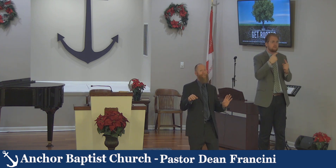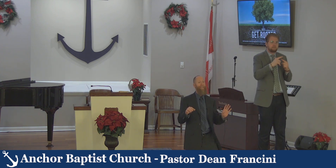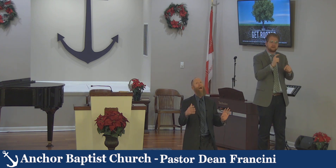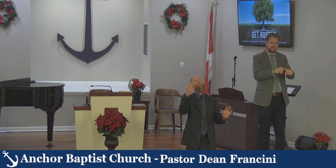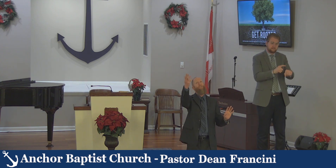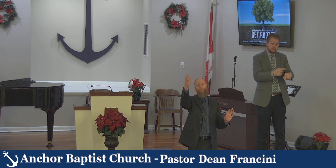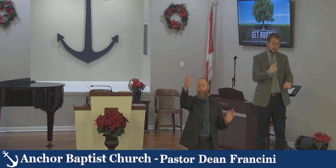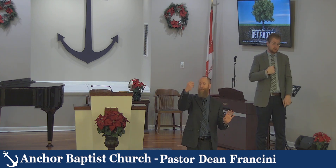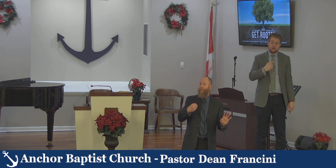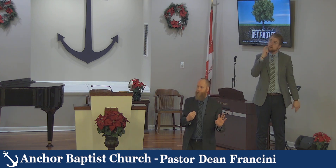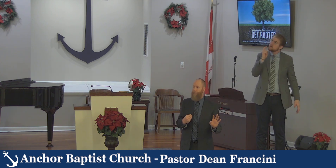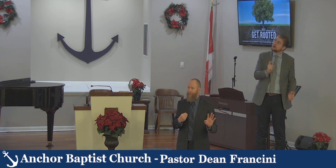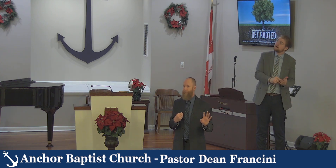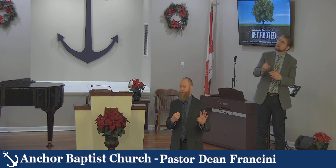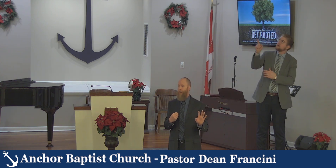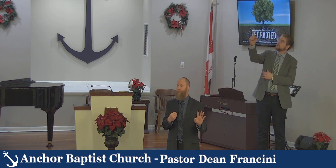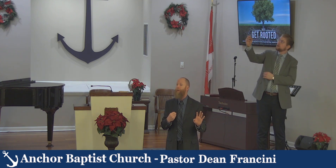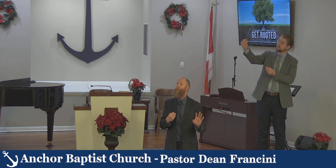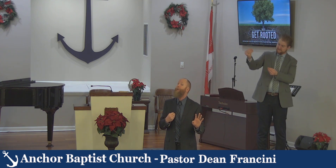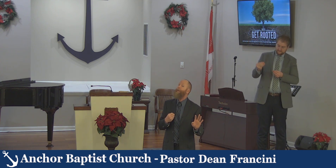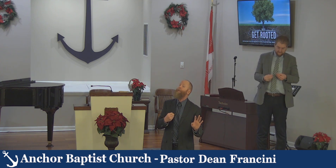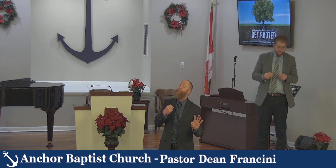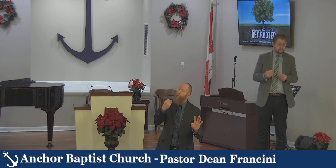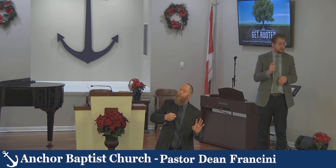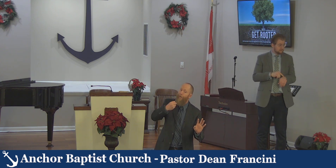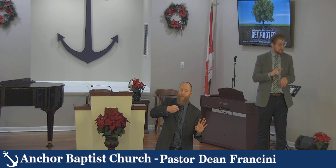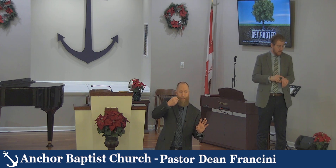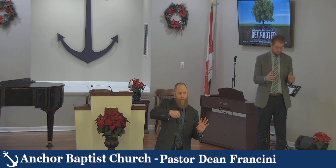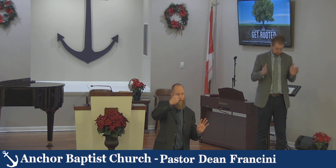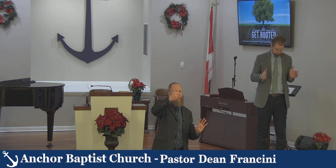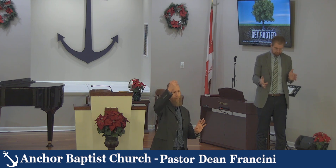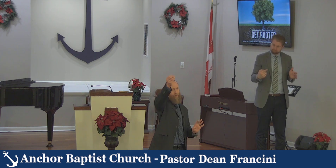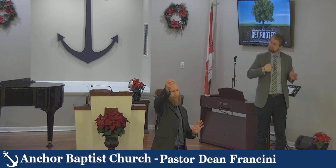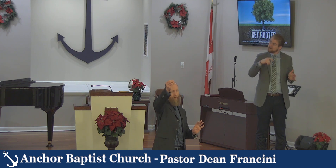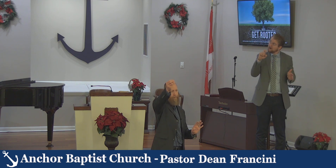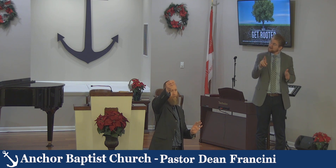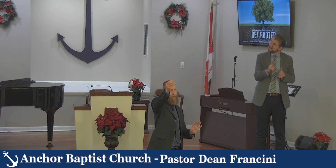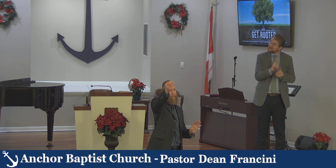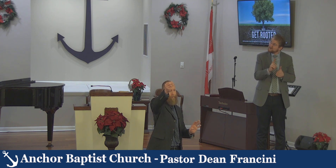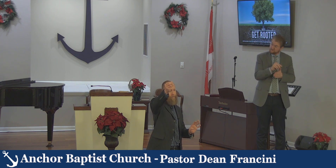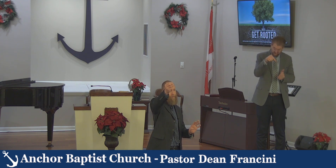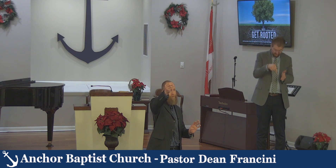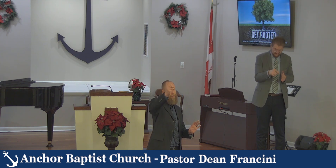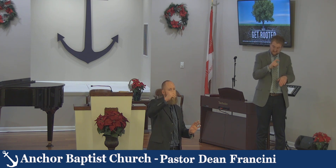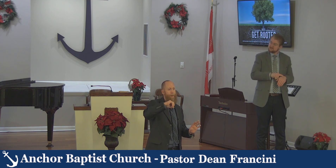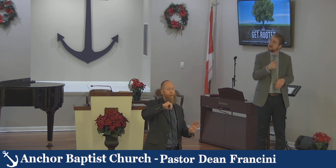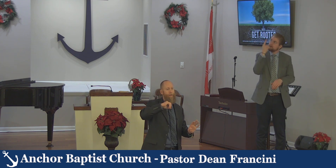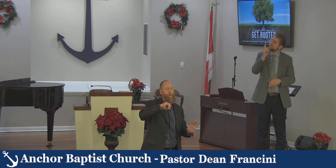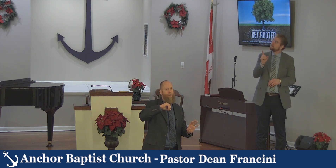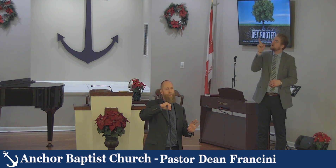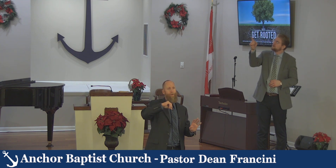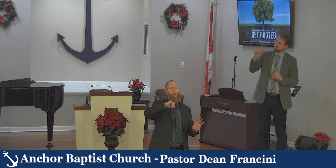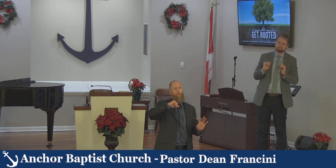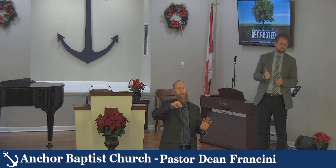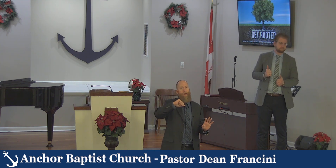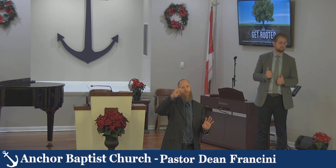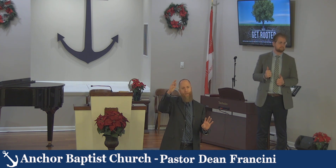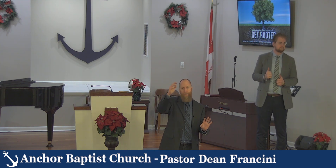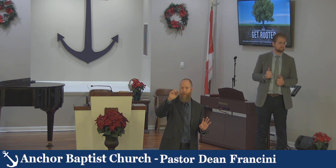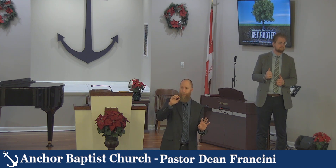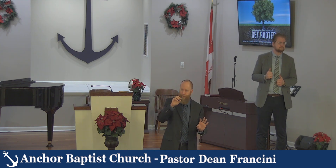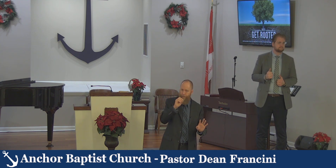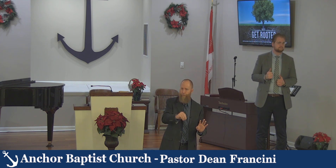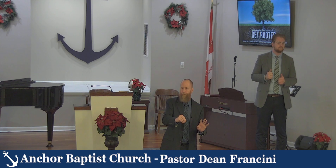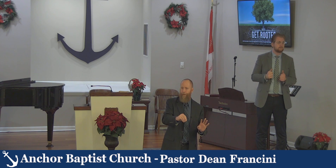recognize that God is the one that's gifted me this time, then I need to utilize this time for God. Make sense? God